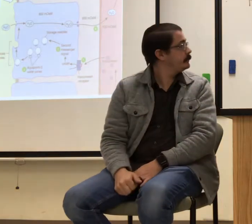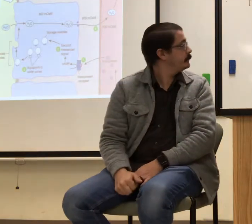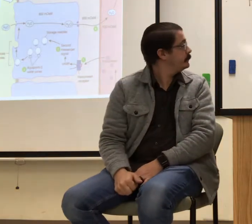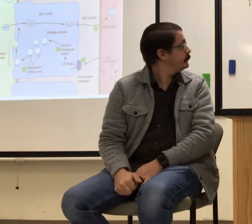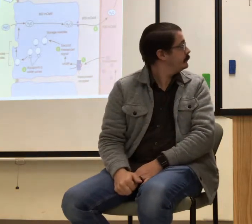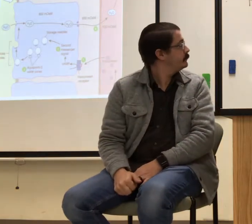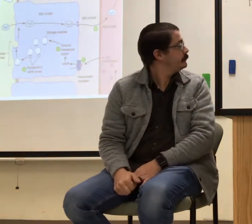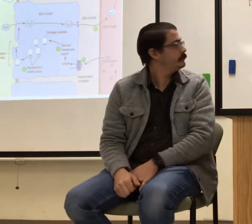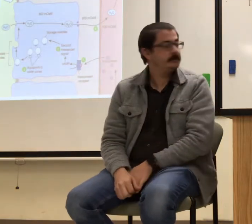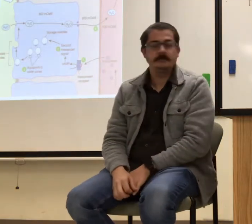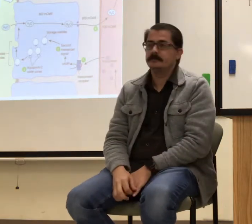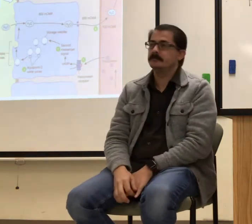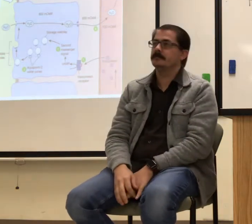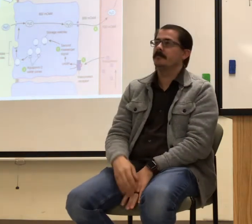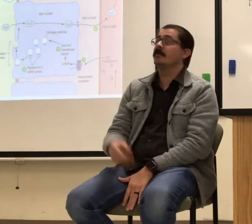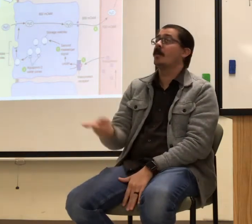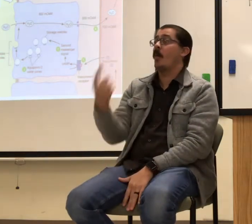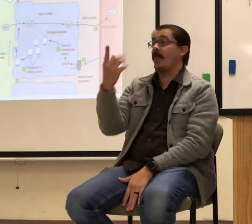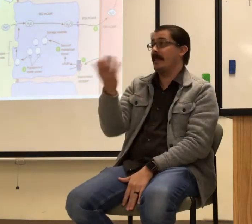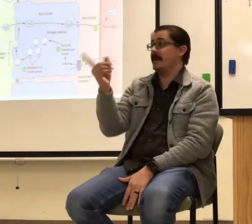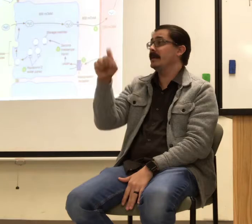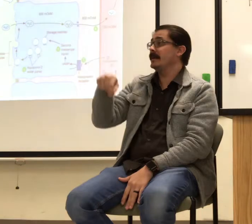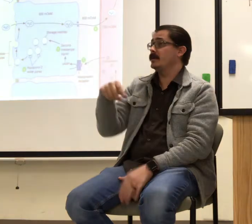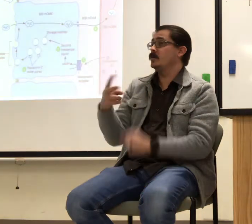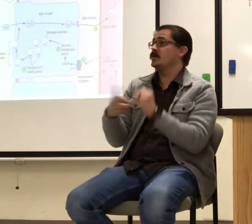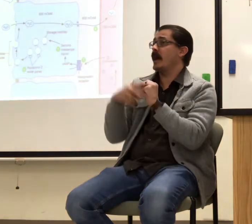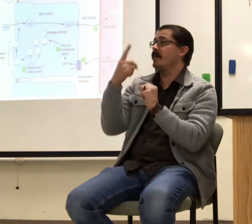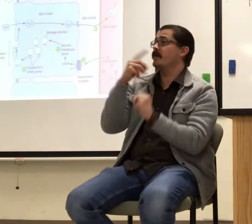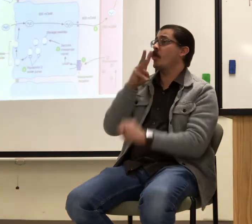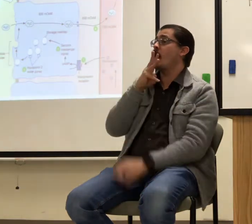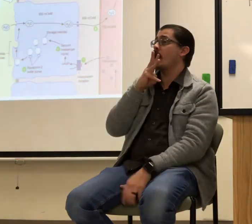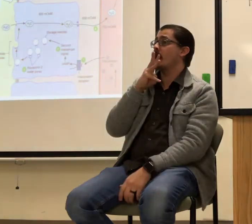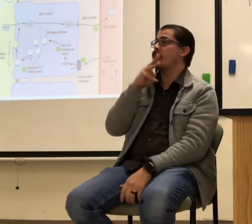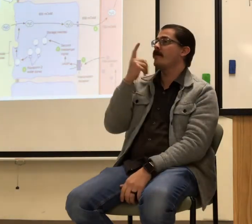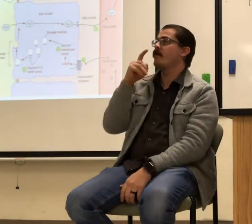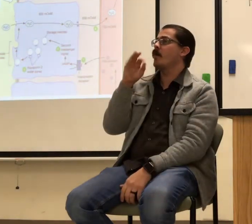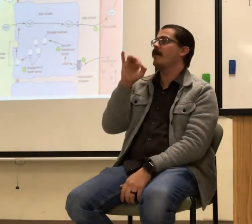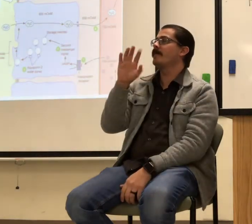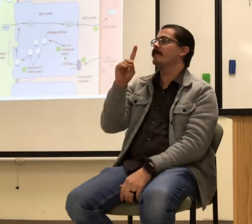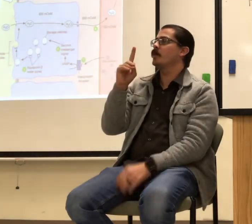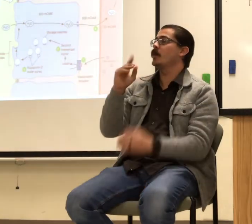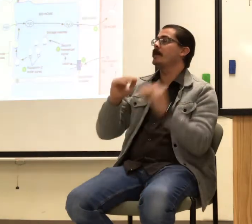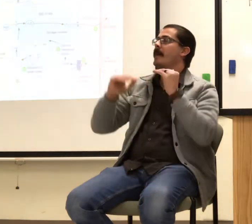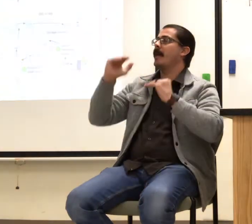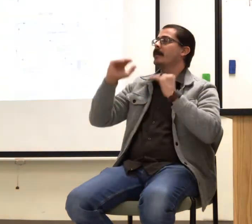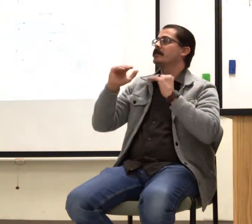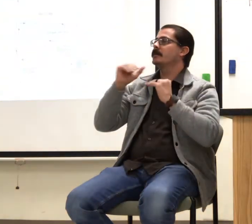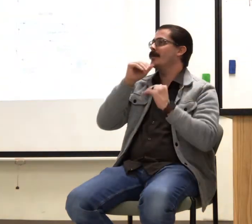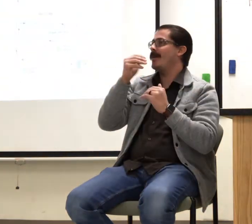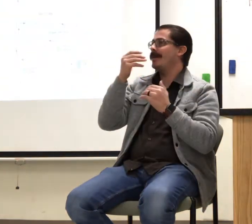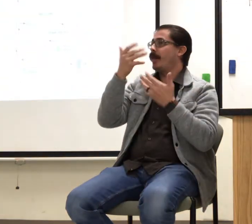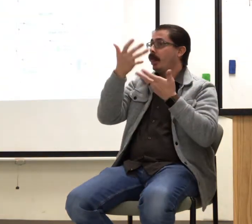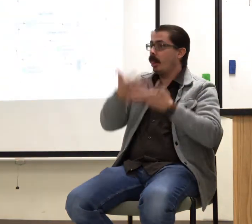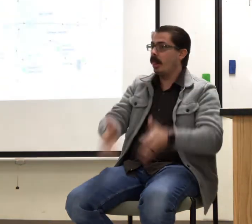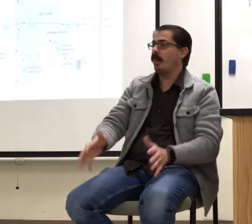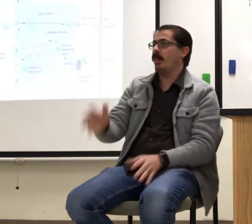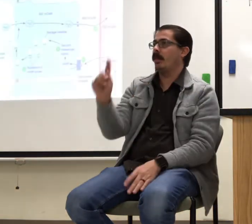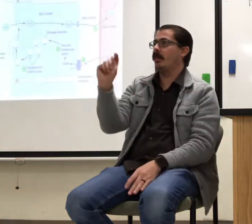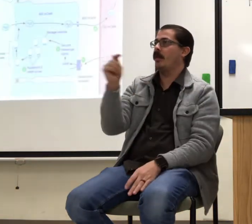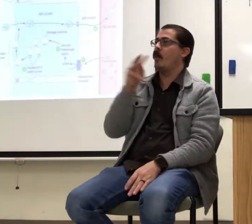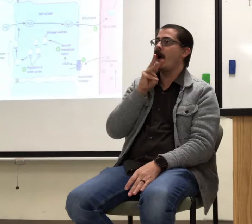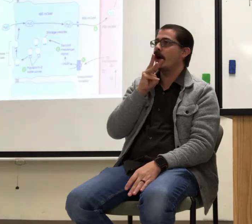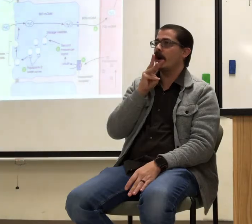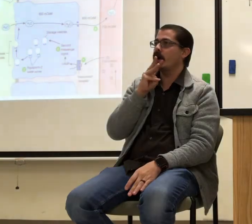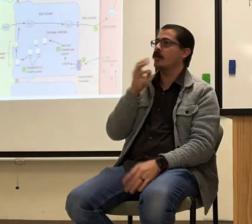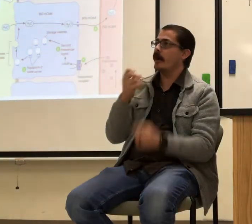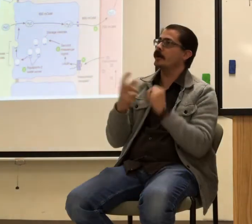One thing you want to conserve is water for fluid balance. You don't want to lose all the water being filtered to the urine, right? You want to conserve